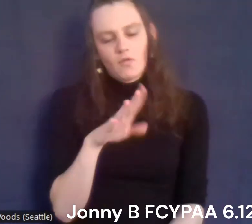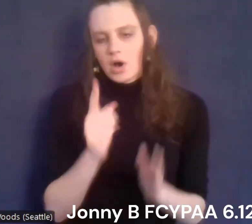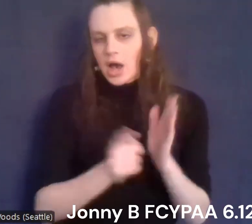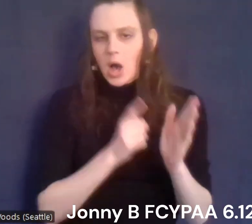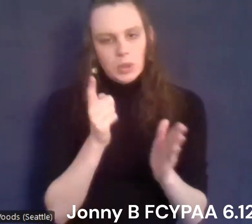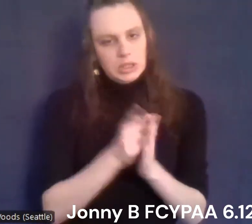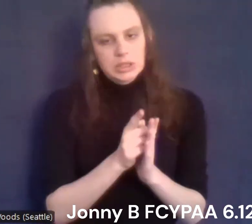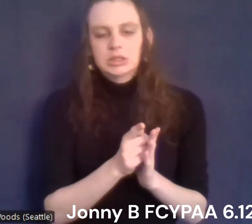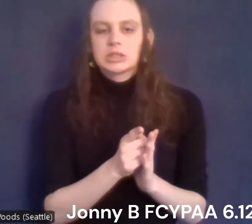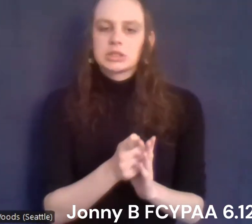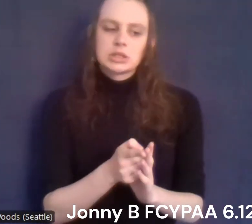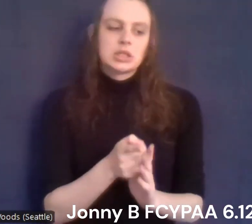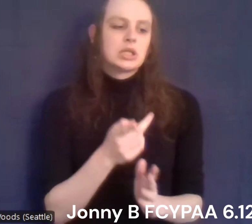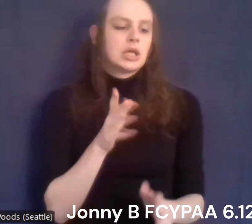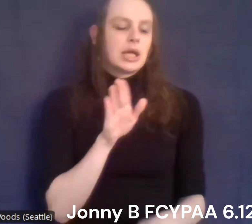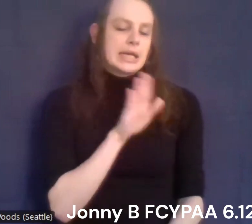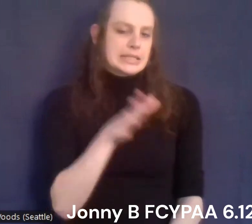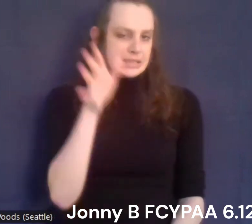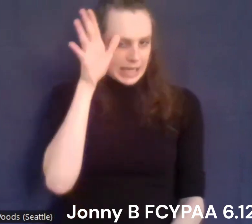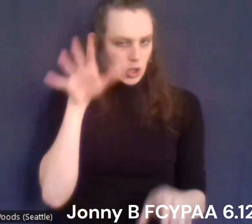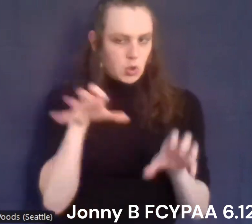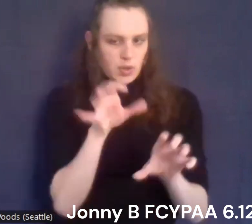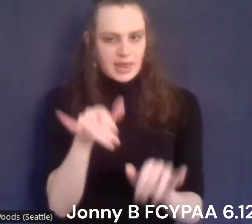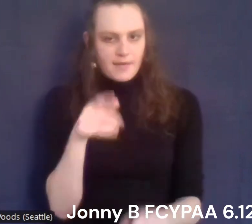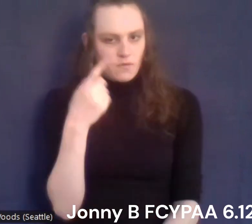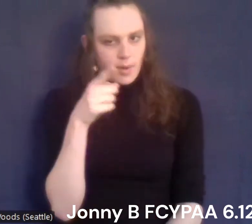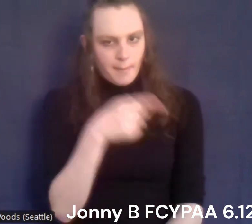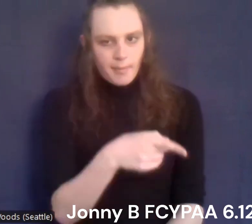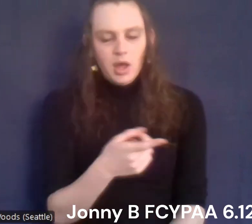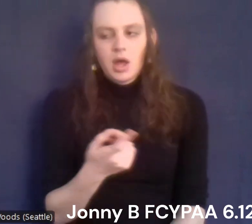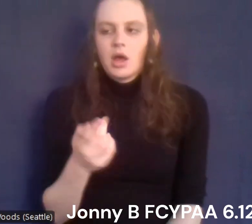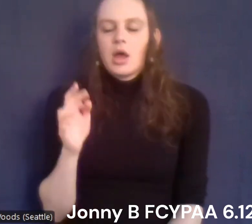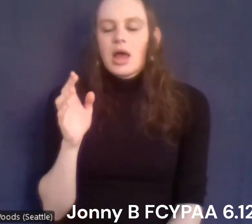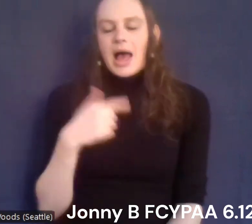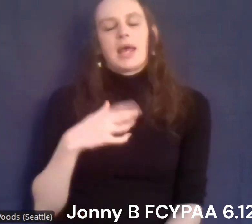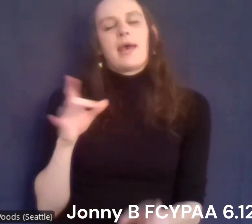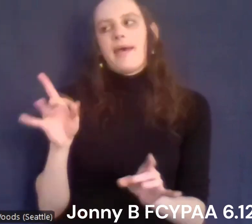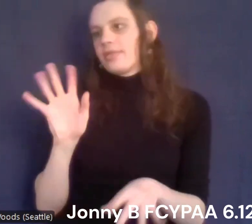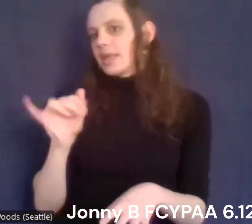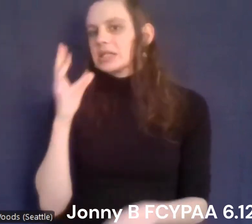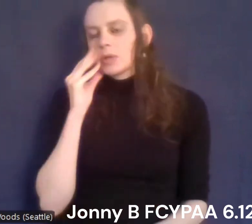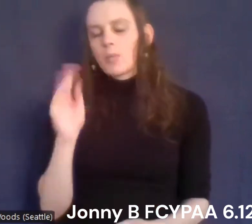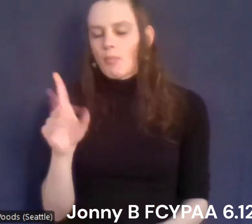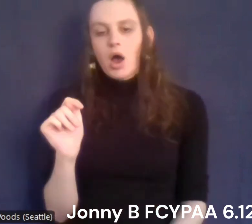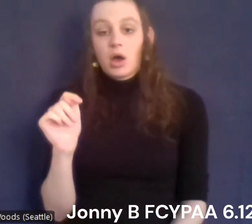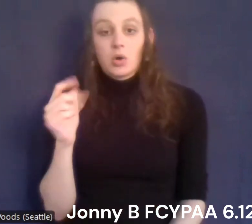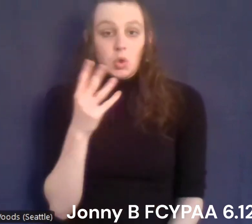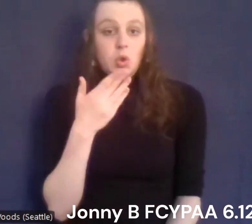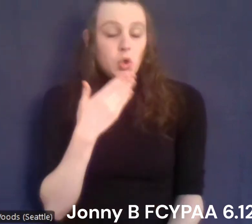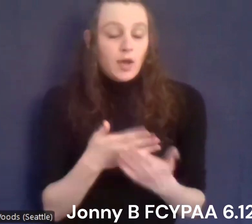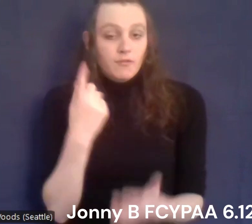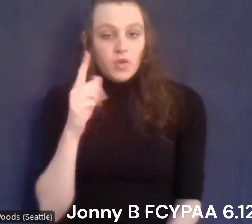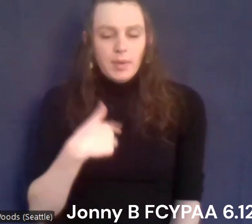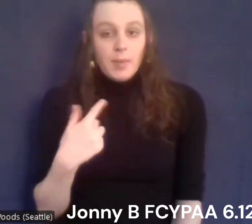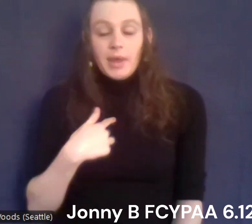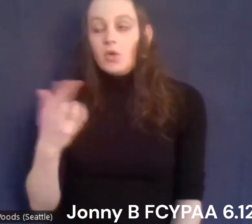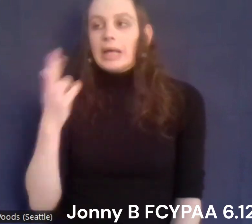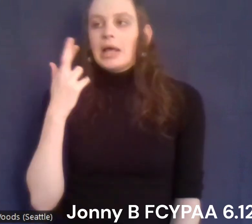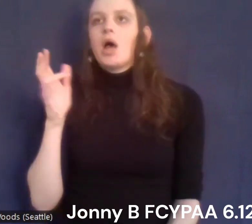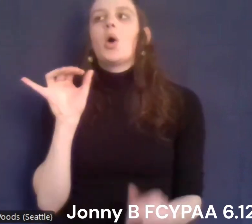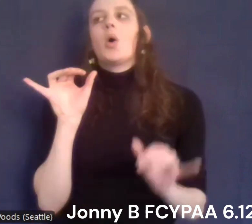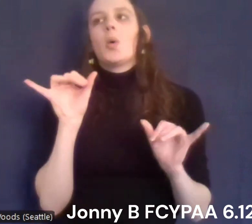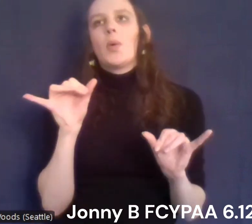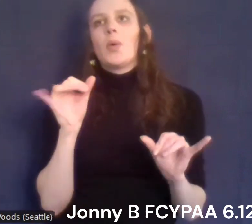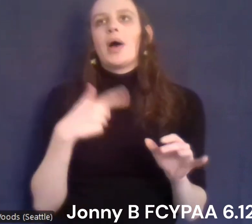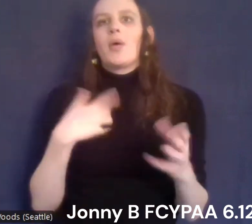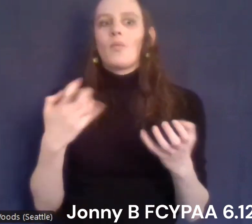it was good for me. I hated it, but it was good for me because I got to sit there and realize, like, all right, that whole plan of waiting till